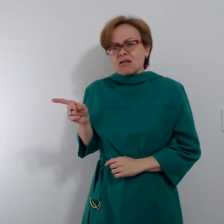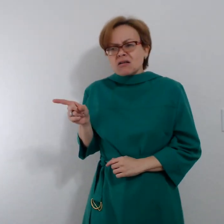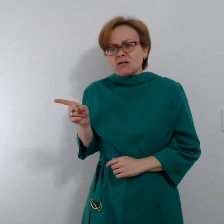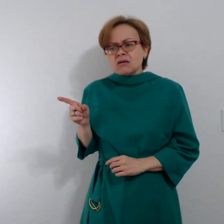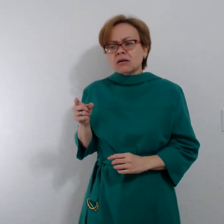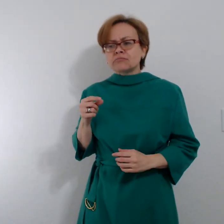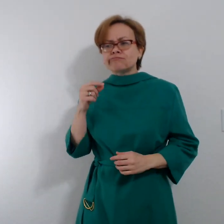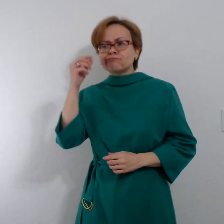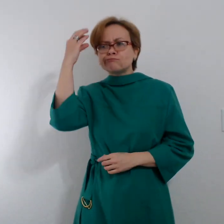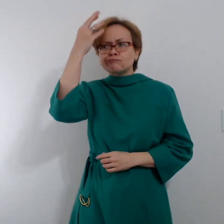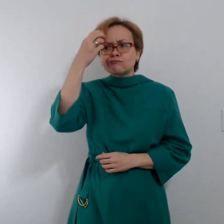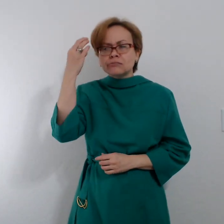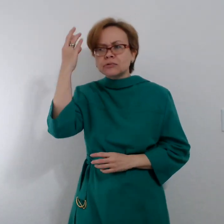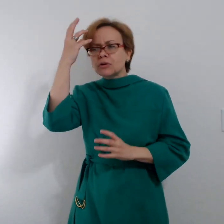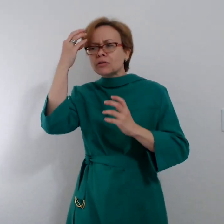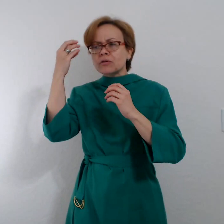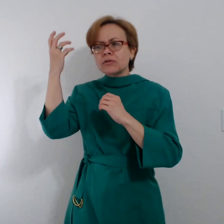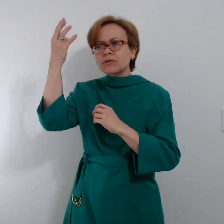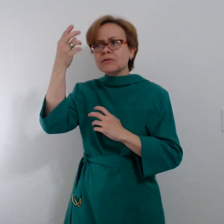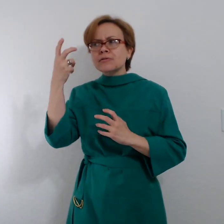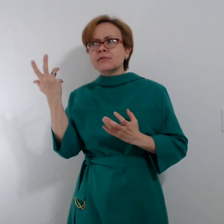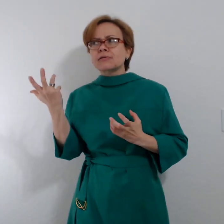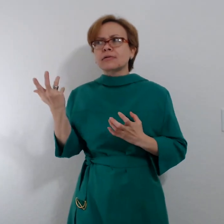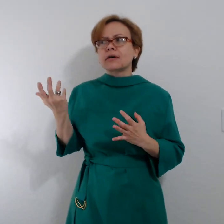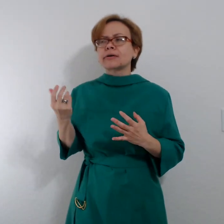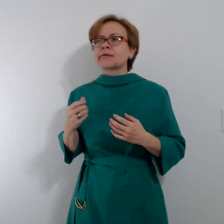scrubber, which was basically a